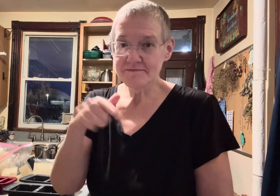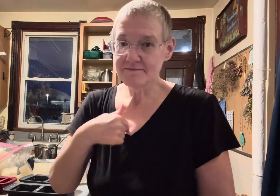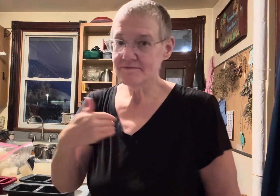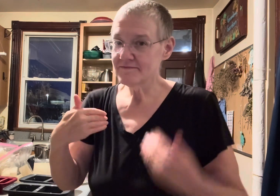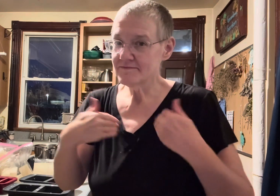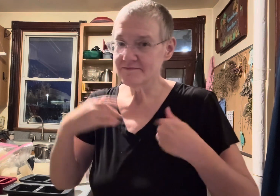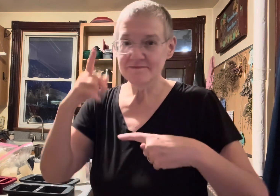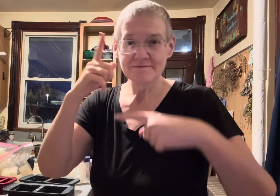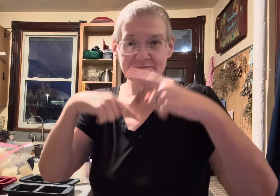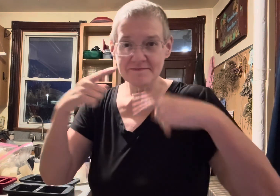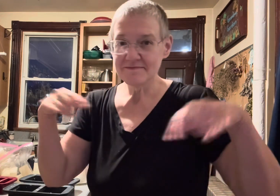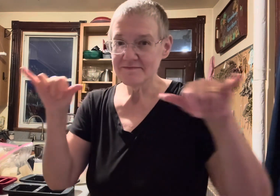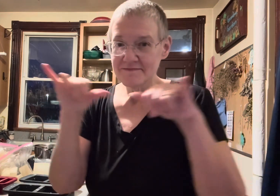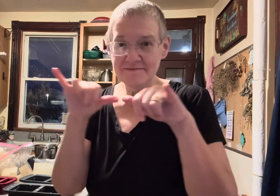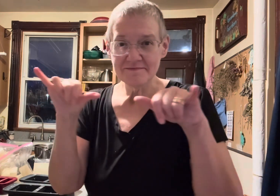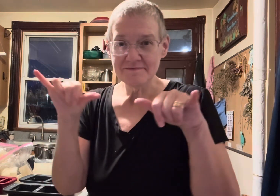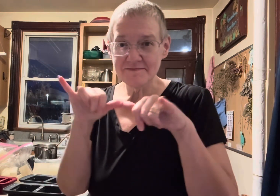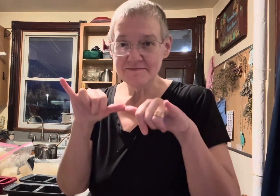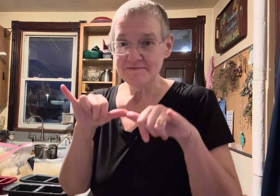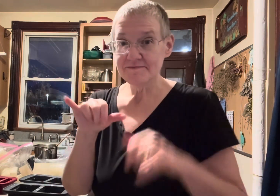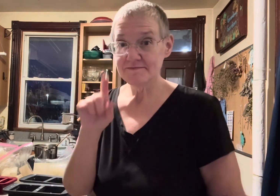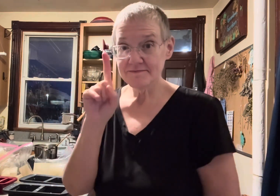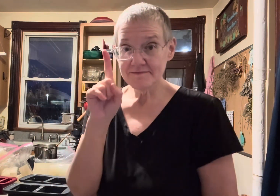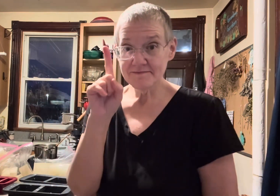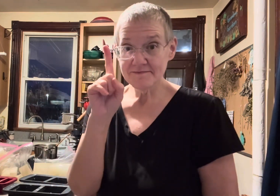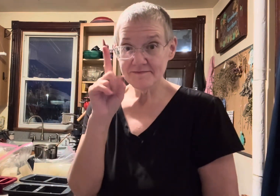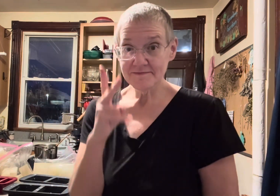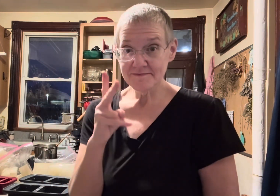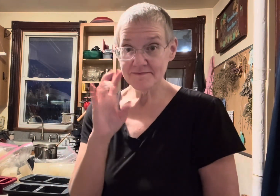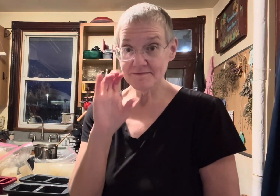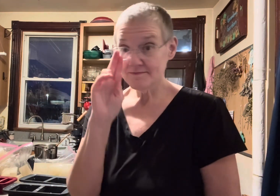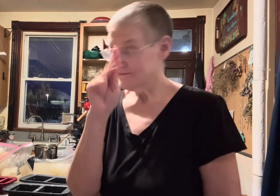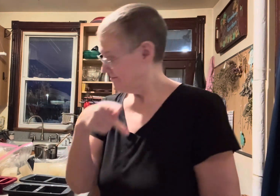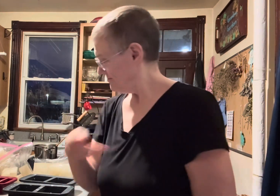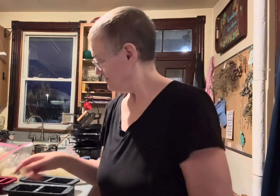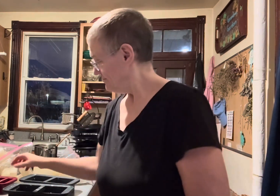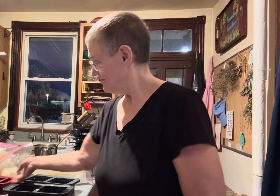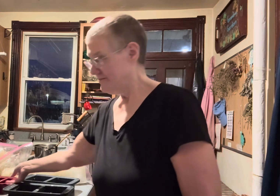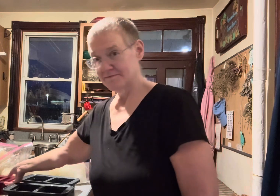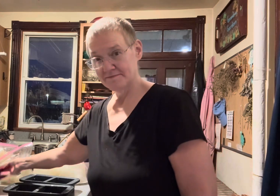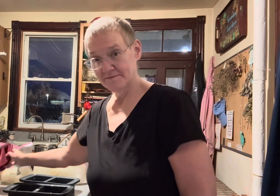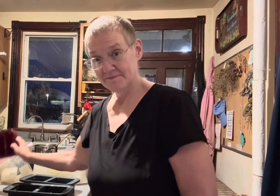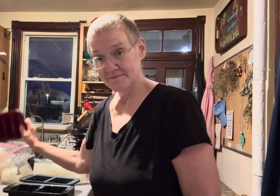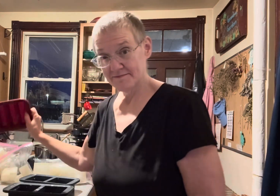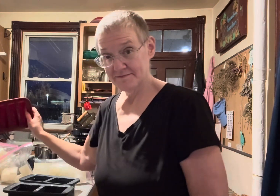prep. I have a variety of sizes. I have the 1/2 cup size,